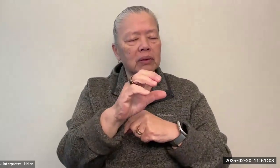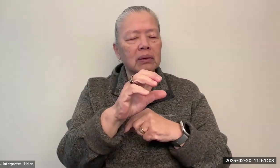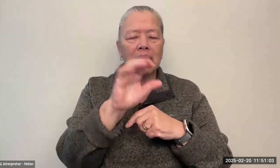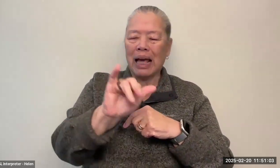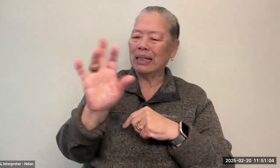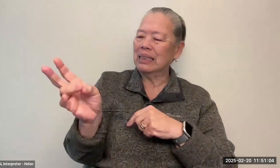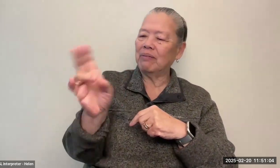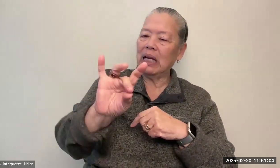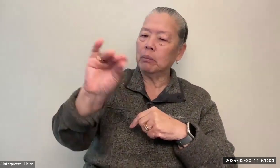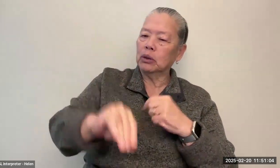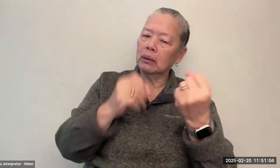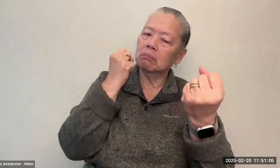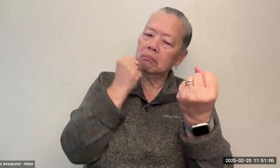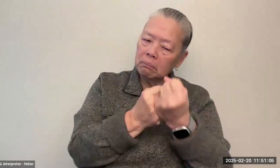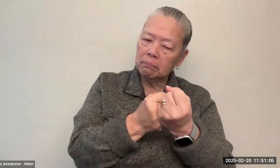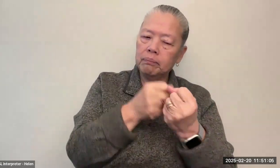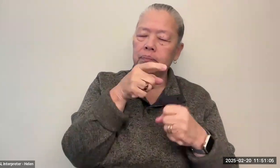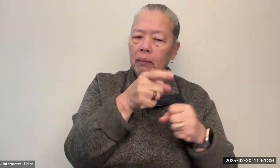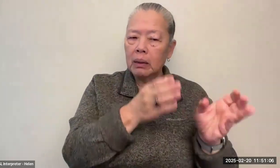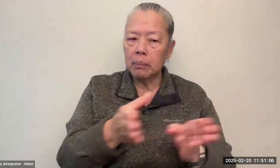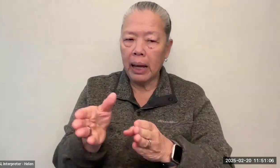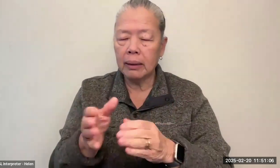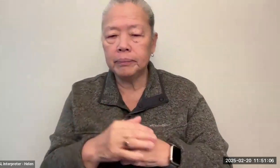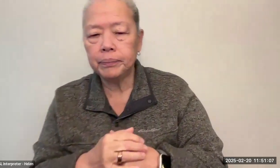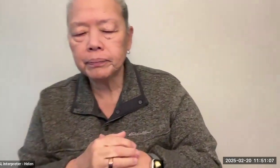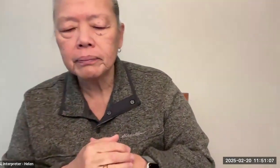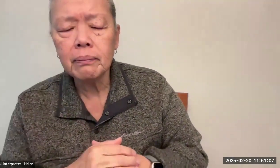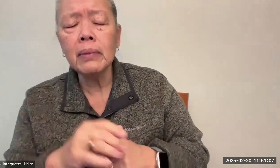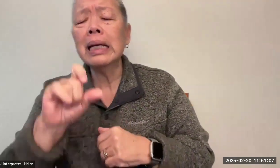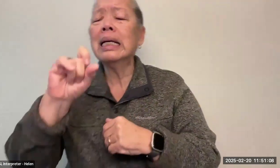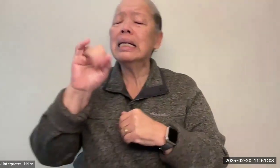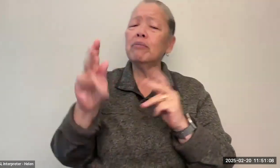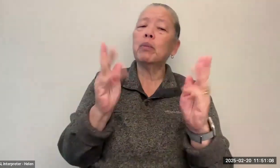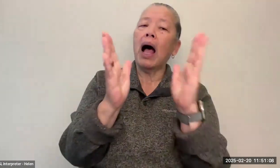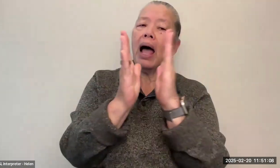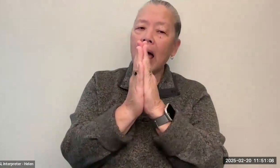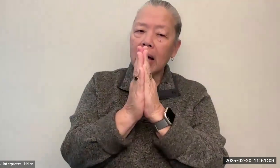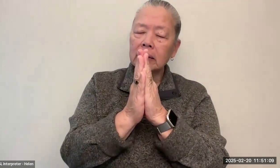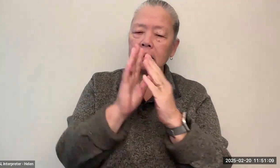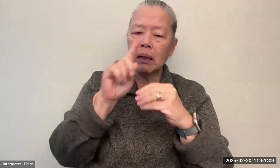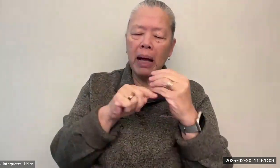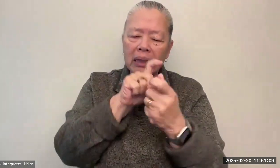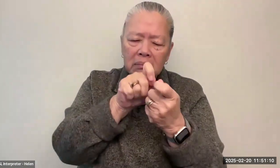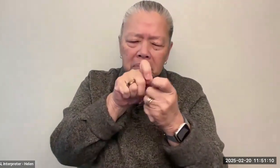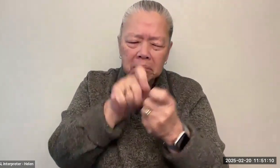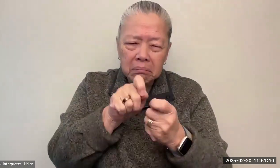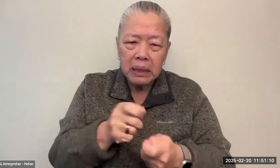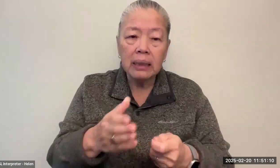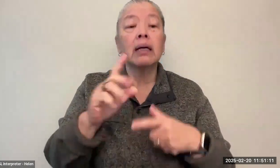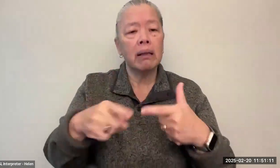it. And then get in the details when you're asked about them. And remind those asking about the